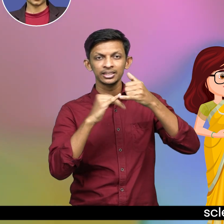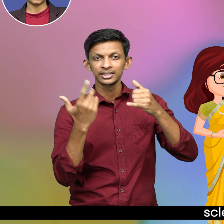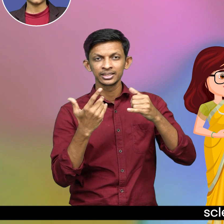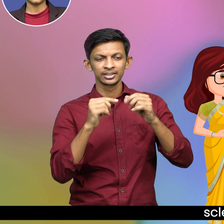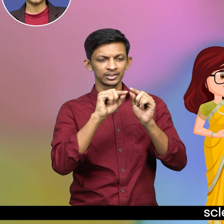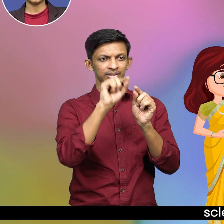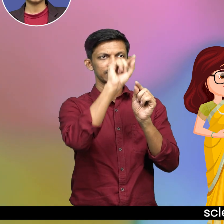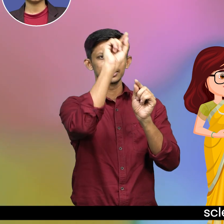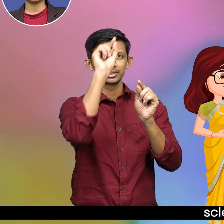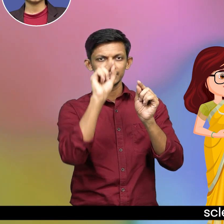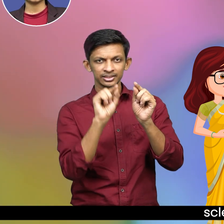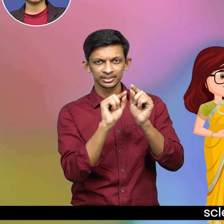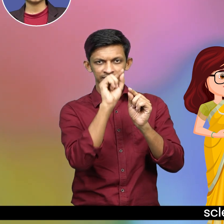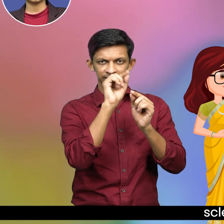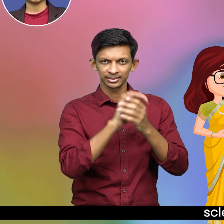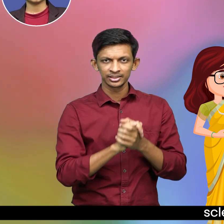scalenchyma.